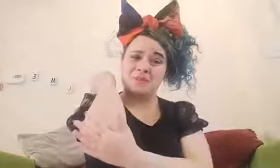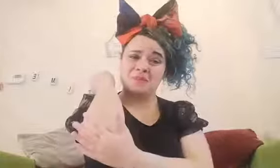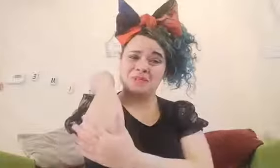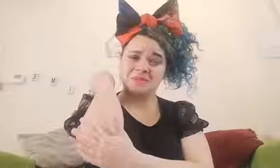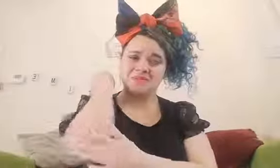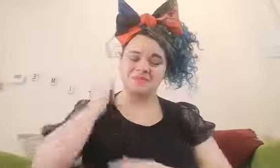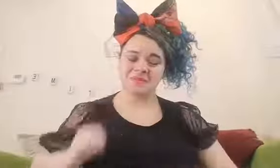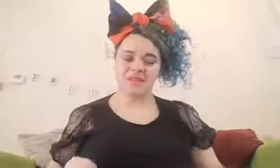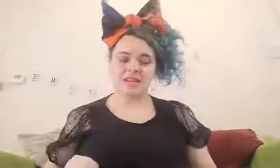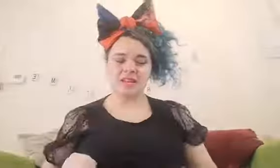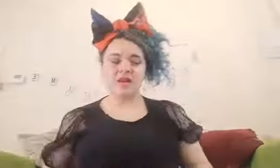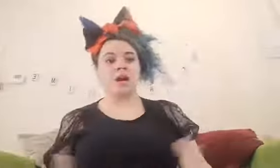hobnobs.